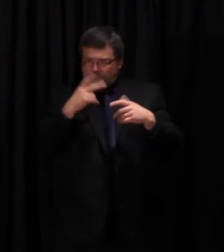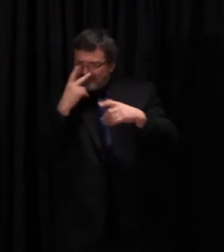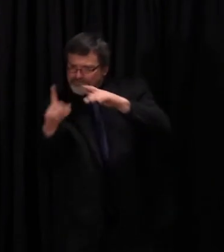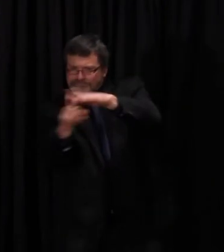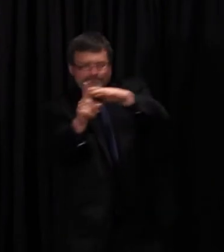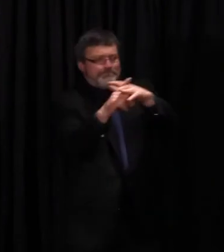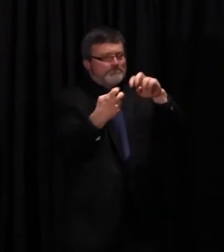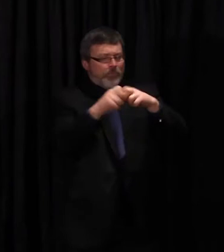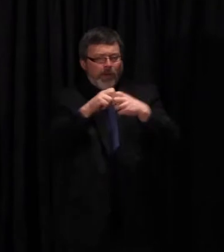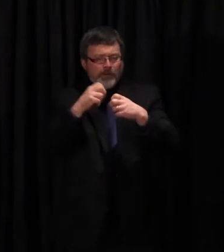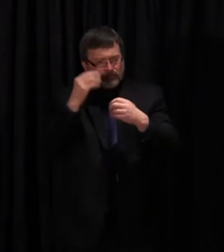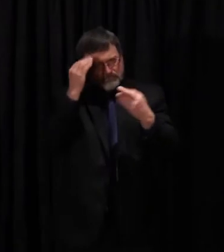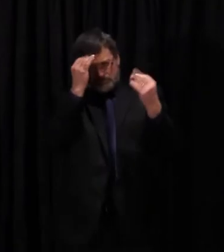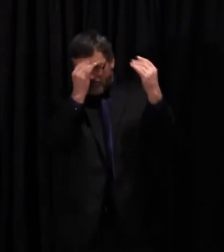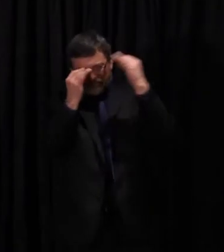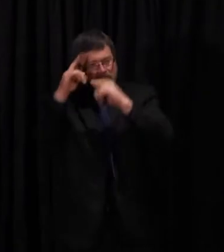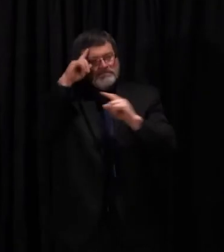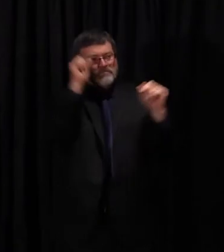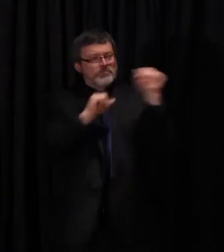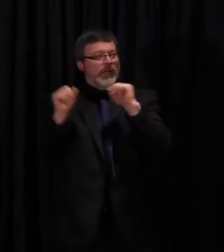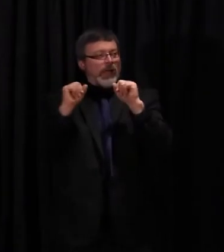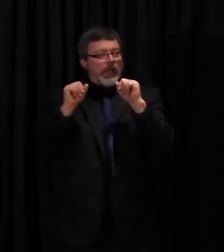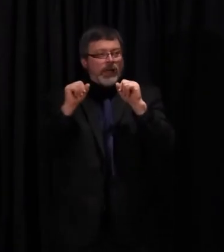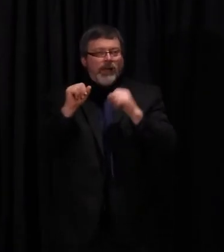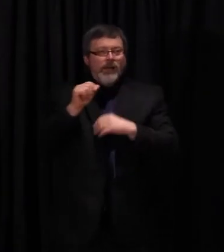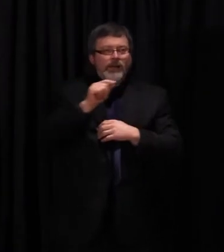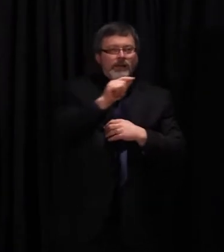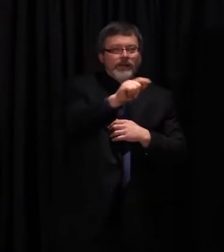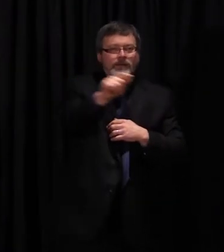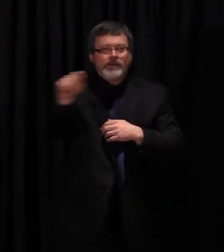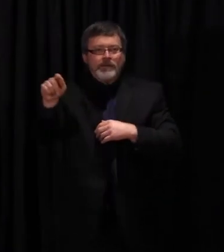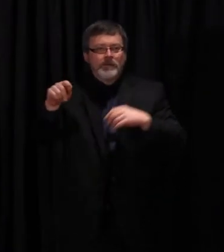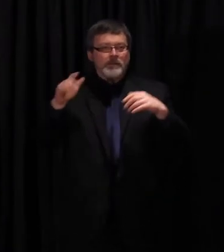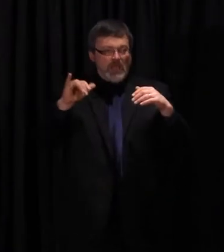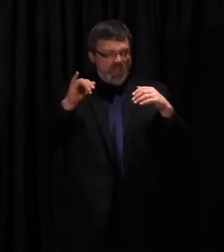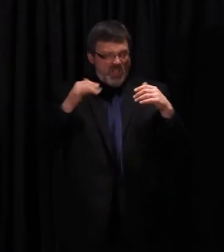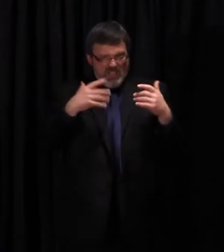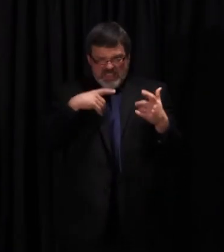solve, and the people and places that need our help most.